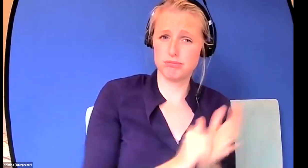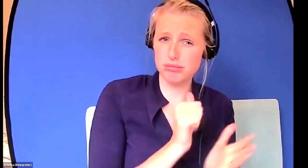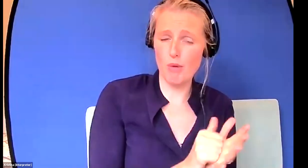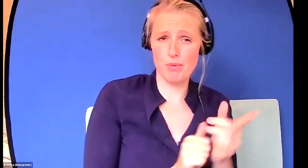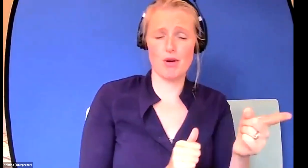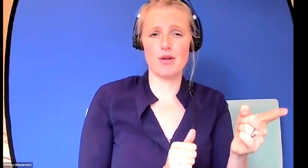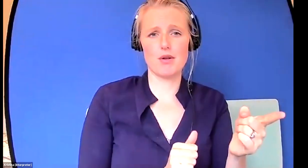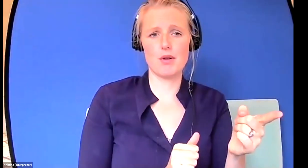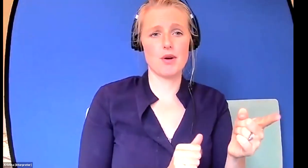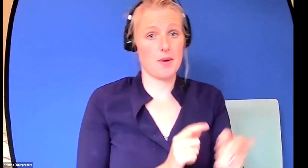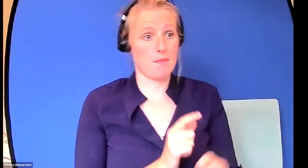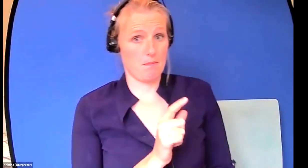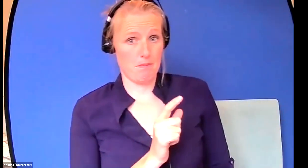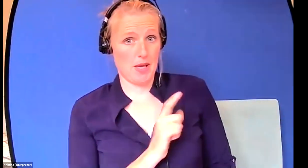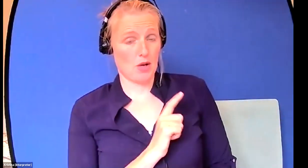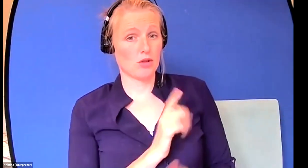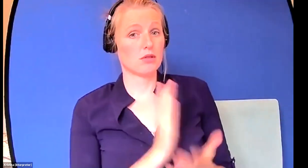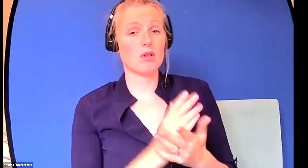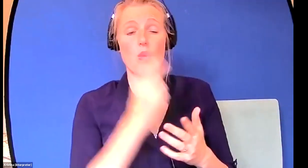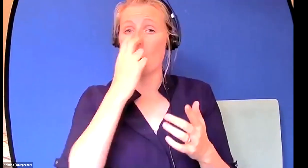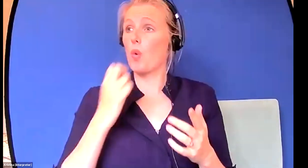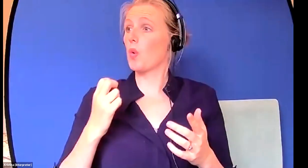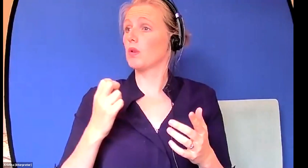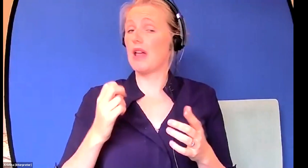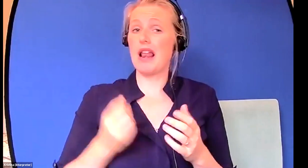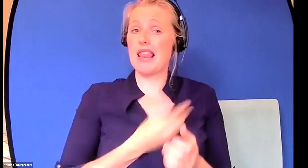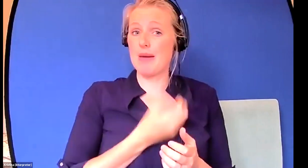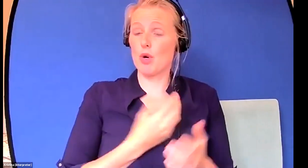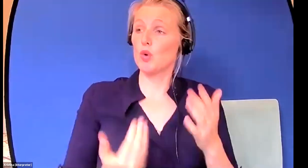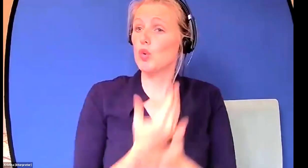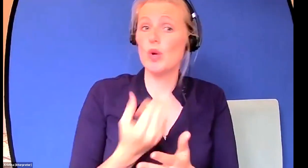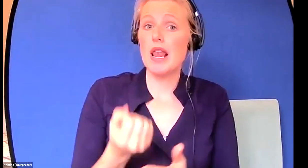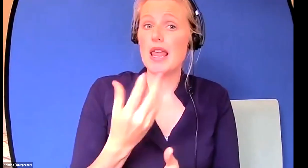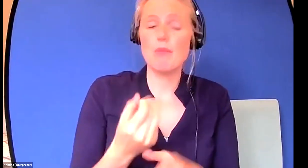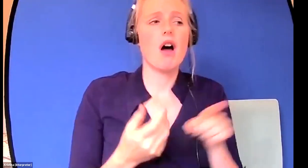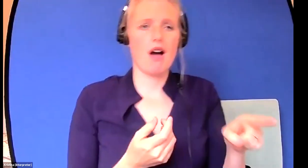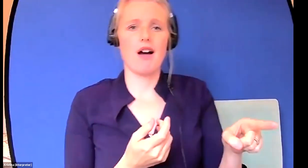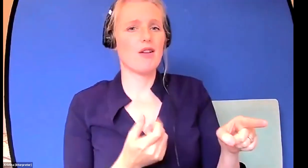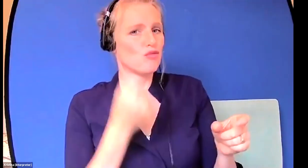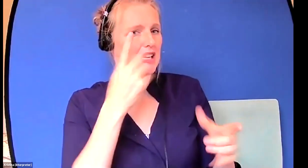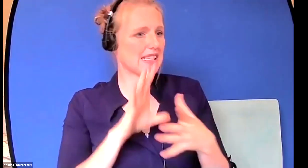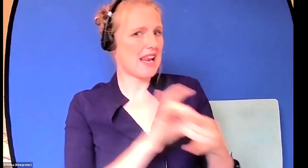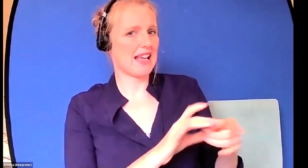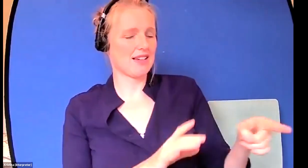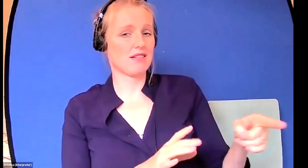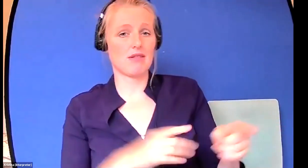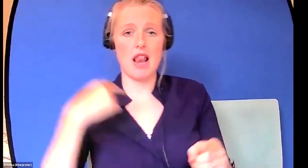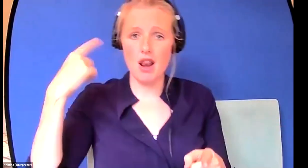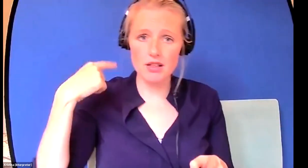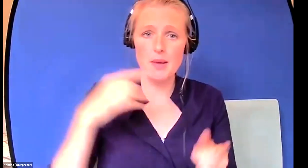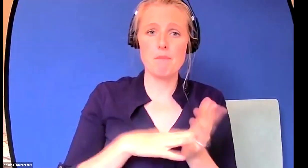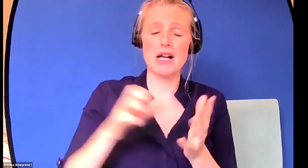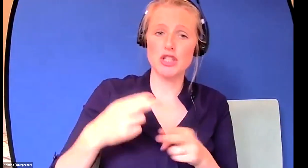explicit continuities between old and new Labour. In London, in Manchester, in Sheffield